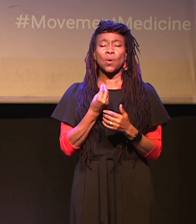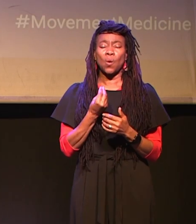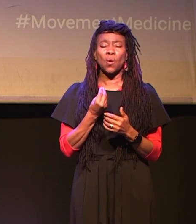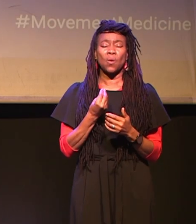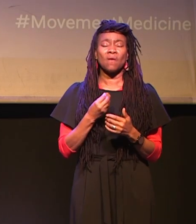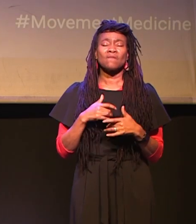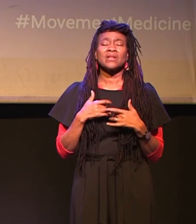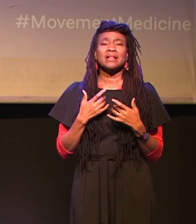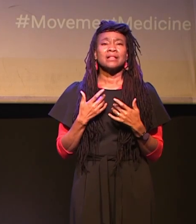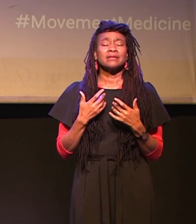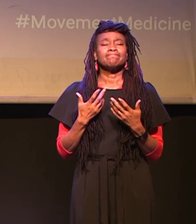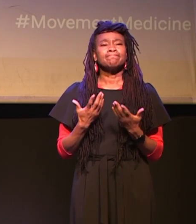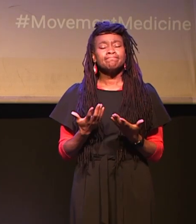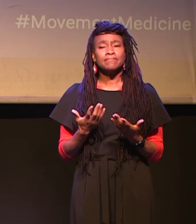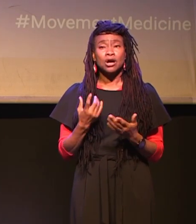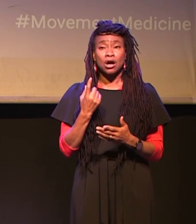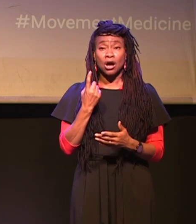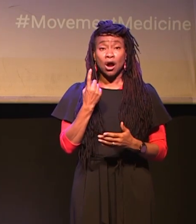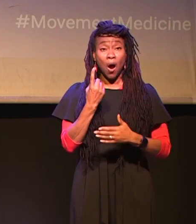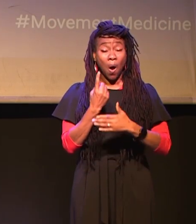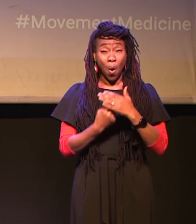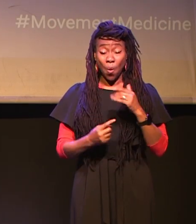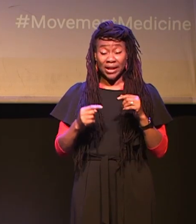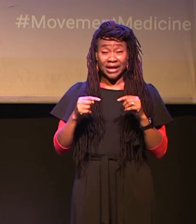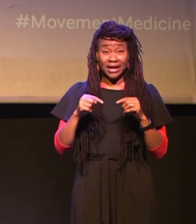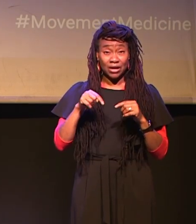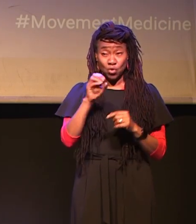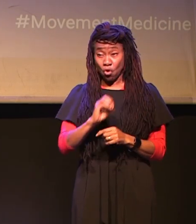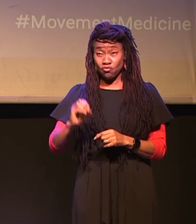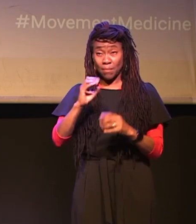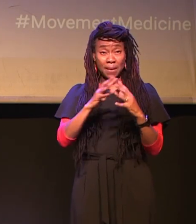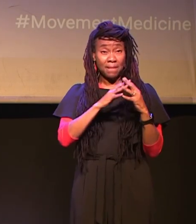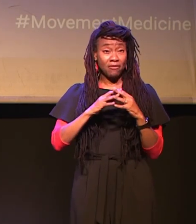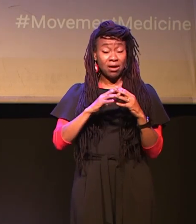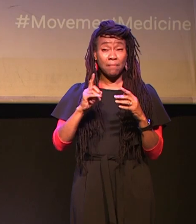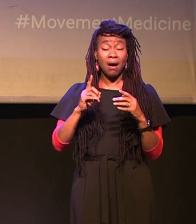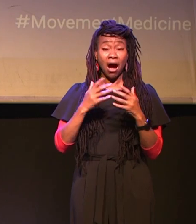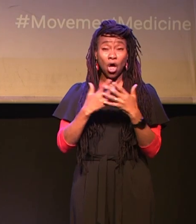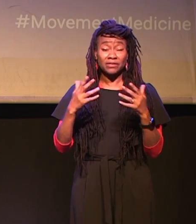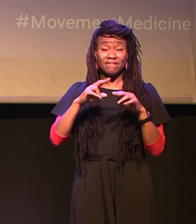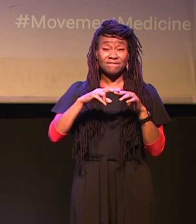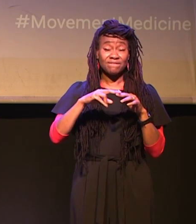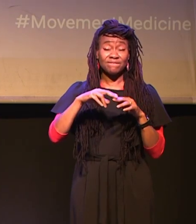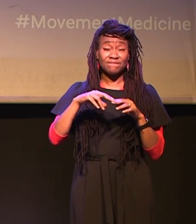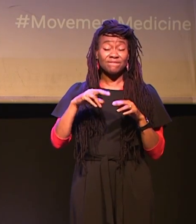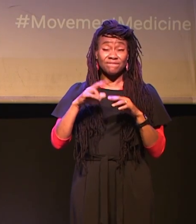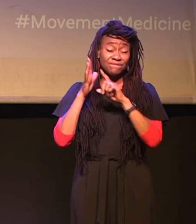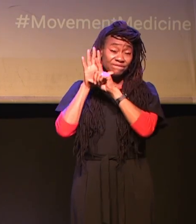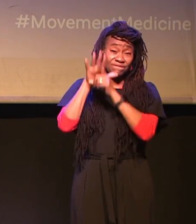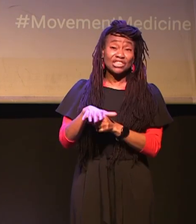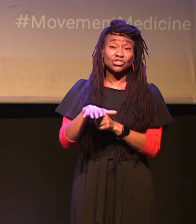fascism. It's not just a US thing, it's across the world, and we are all deeply entangled with it. And we've